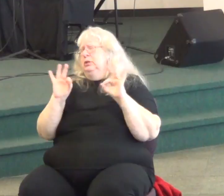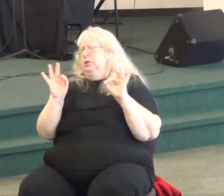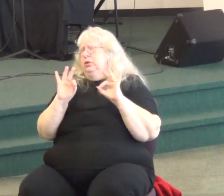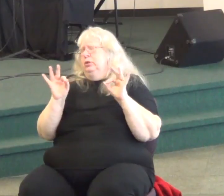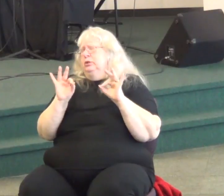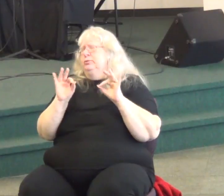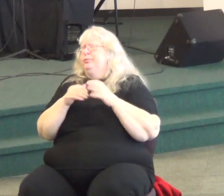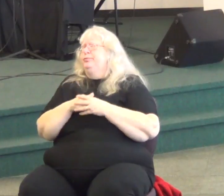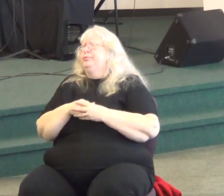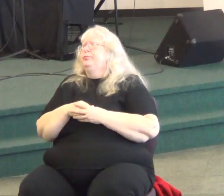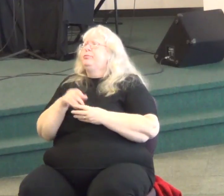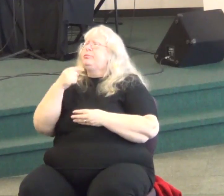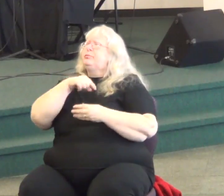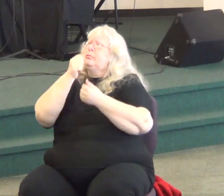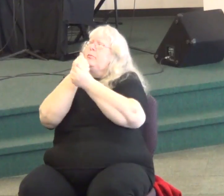and praise you.